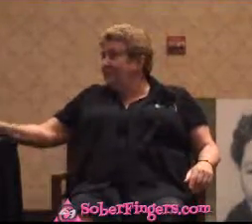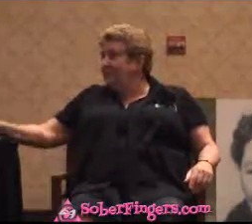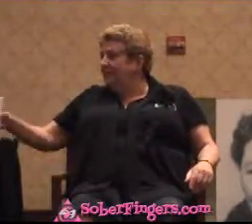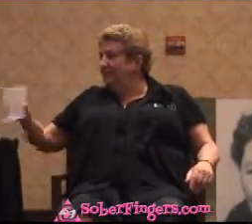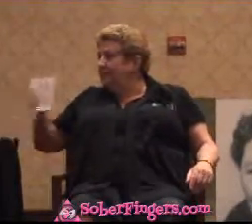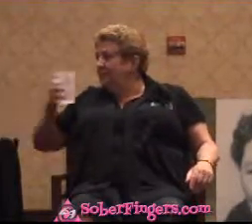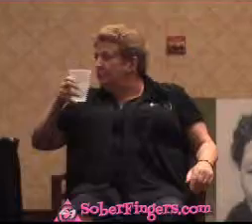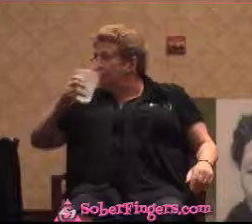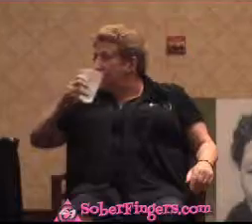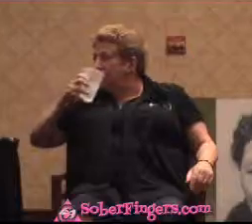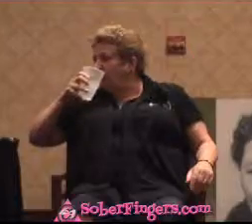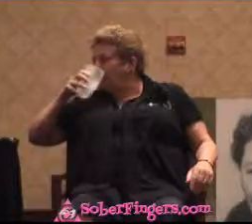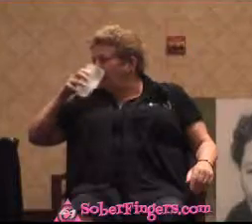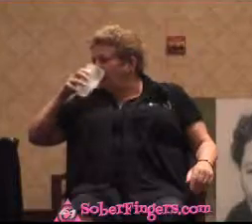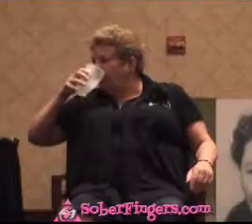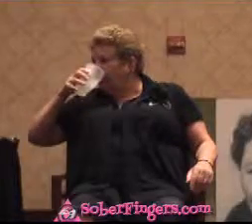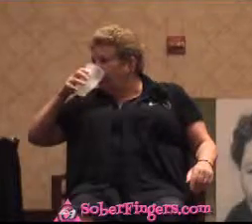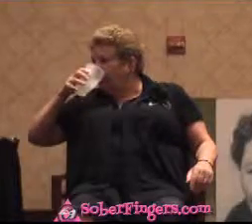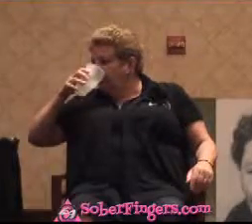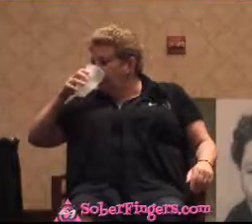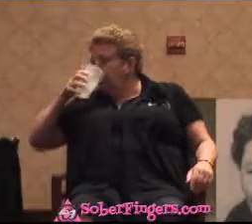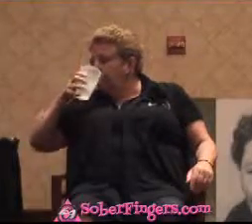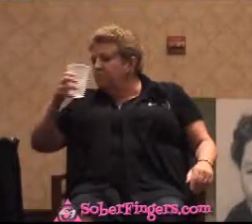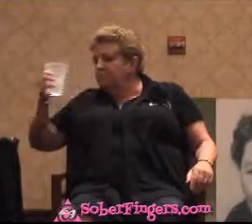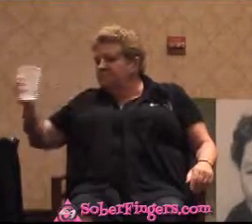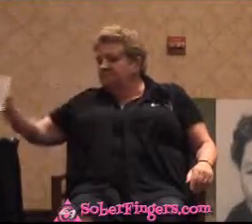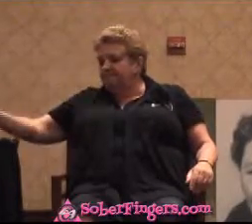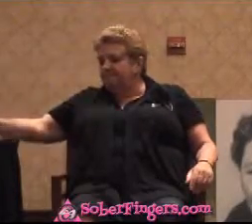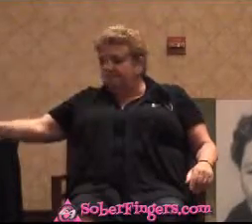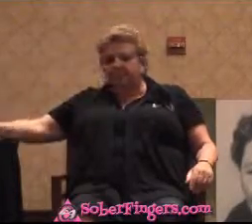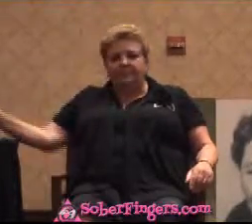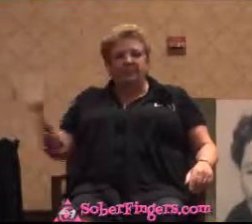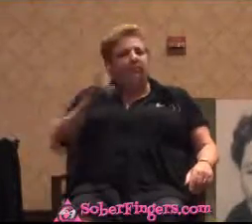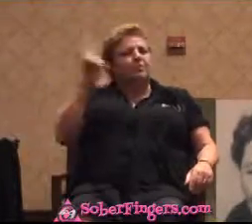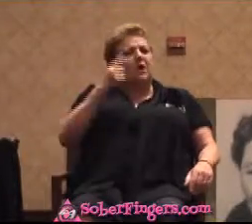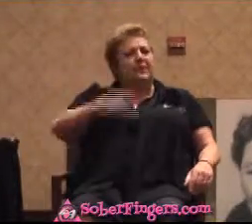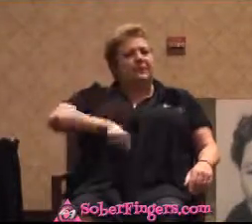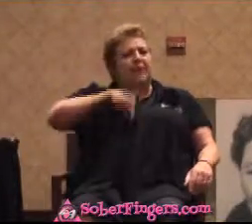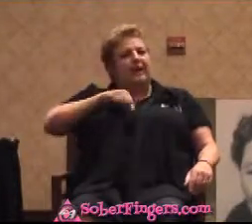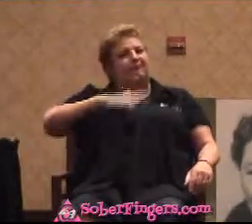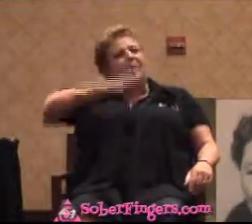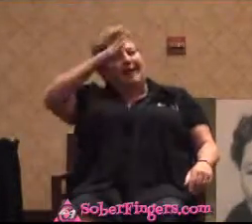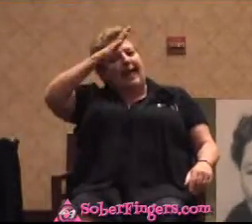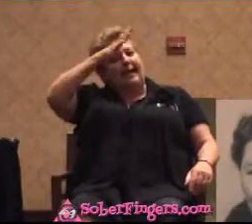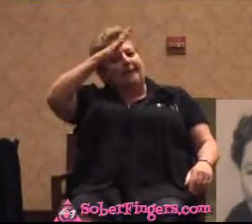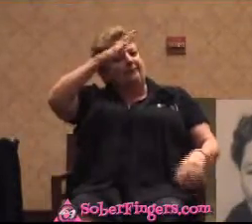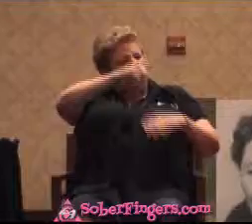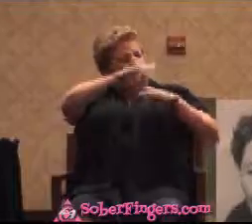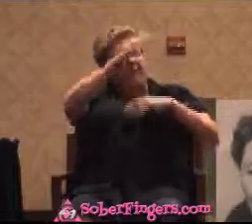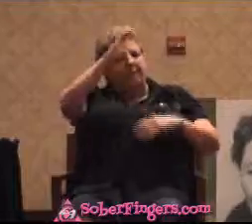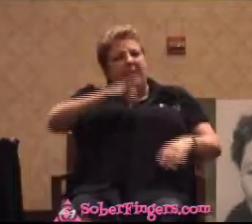And I was always proud of my daddy, the mailman.